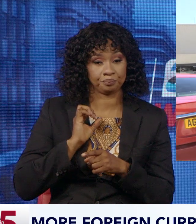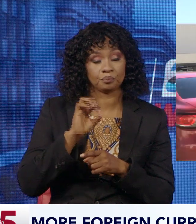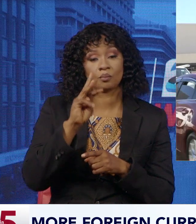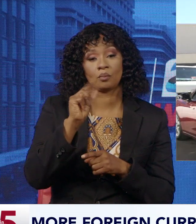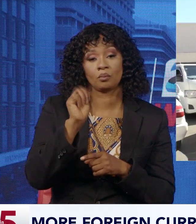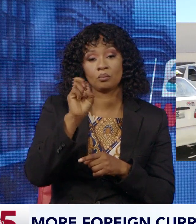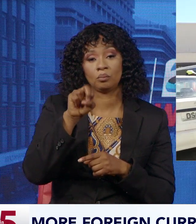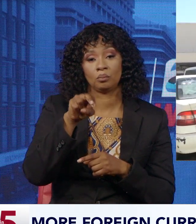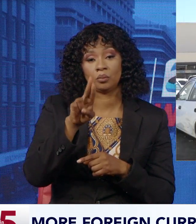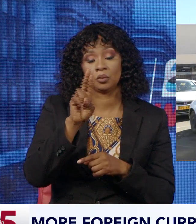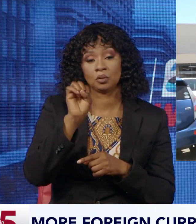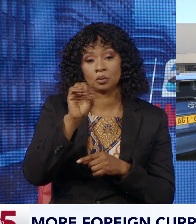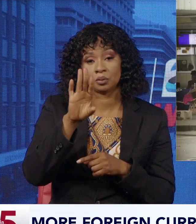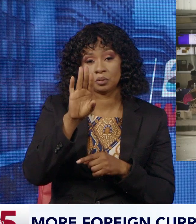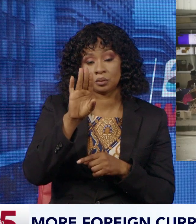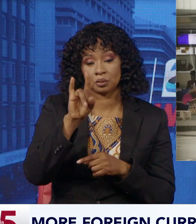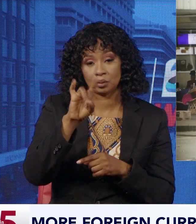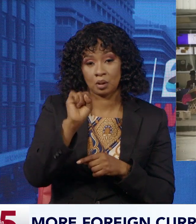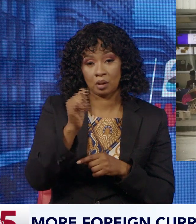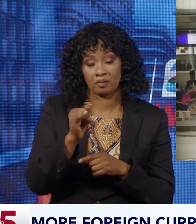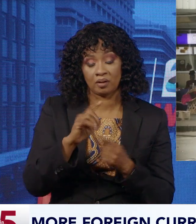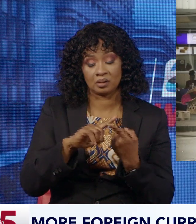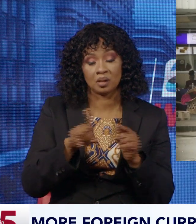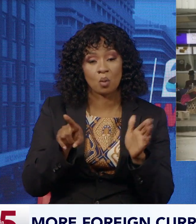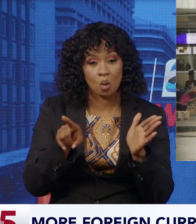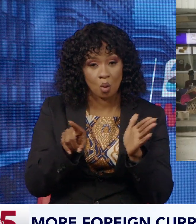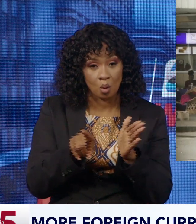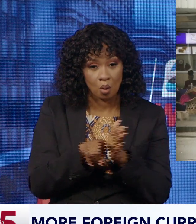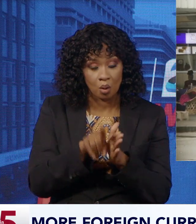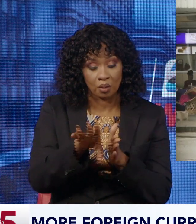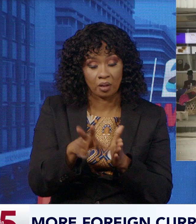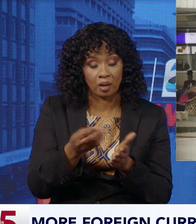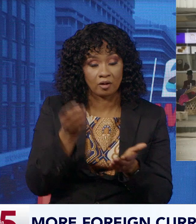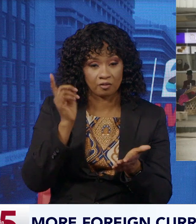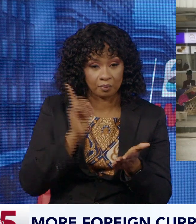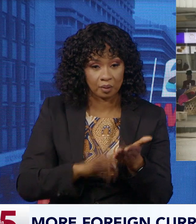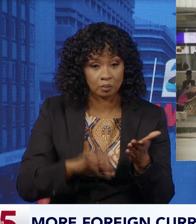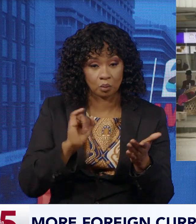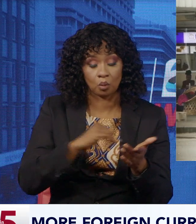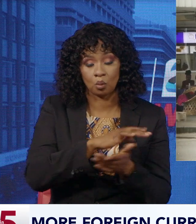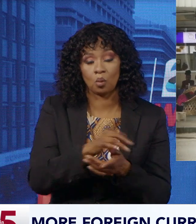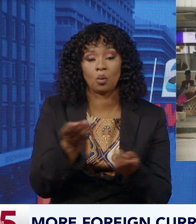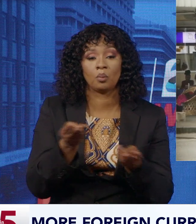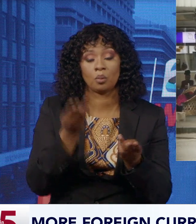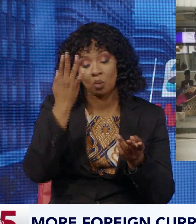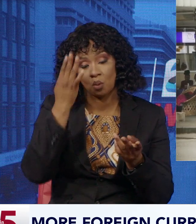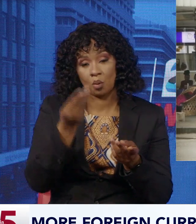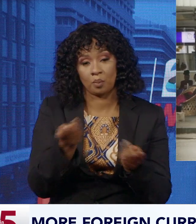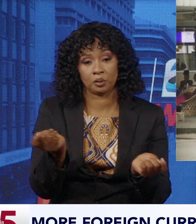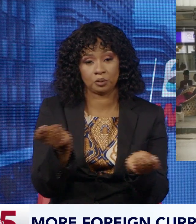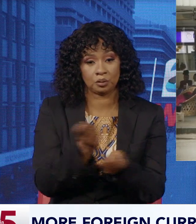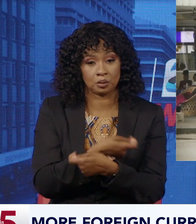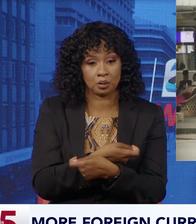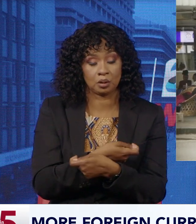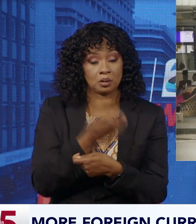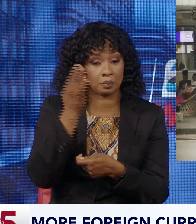Mushayabanu, said that the law will take its course on all illegal money changers whom he has said were pushing